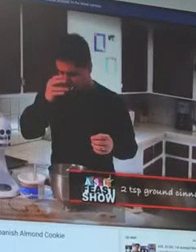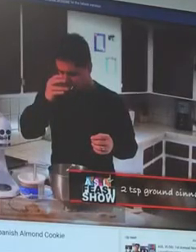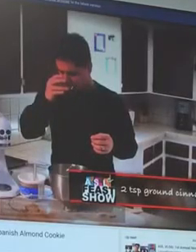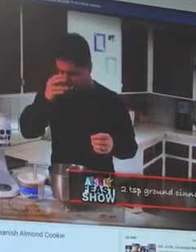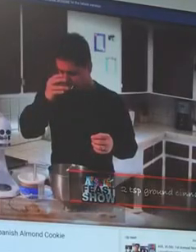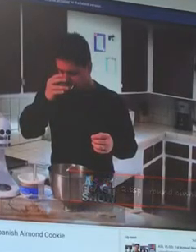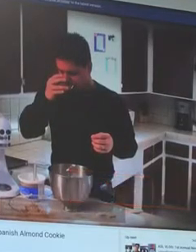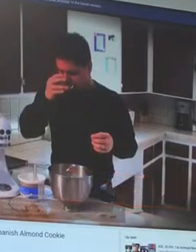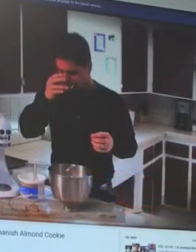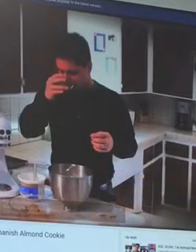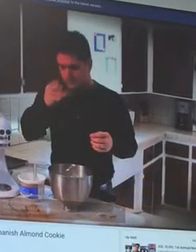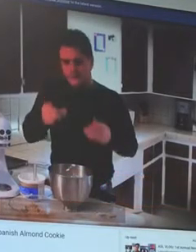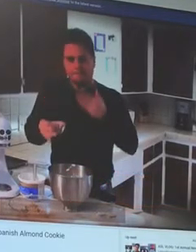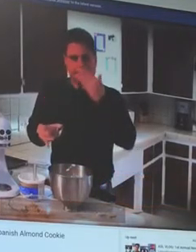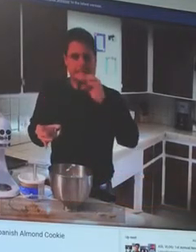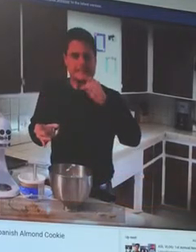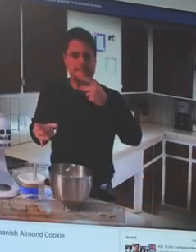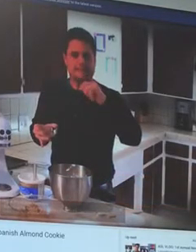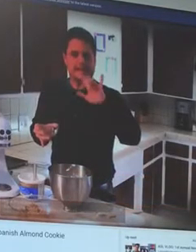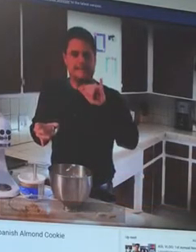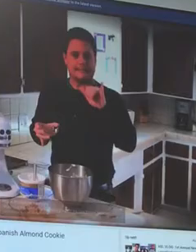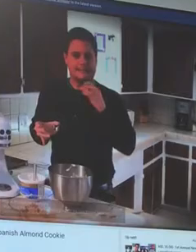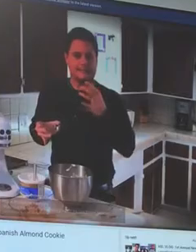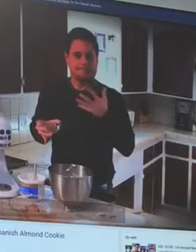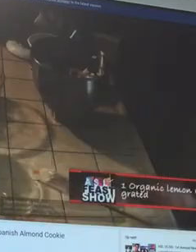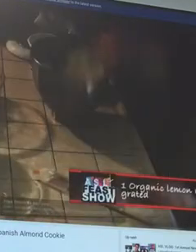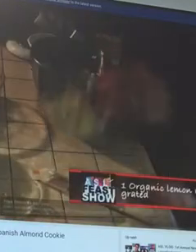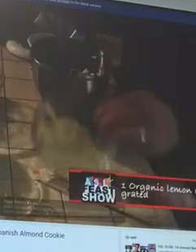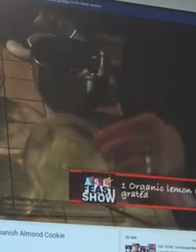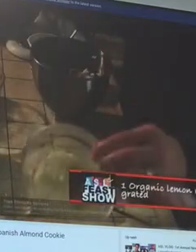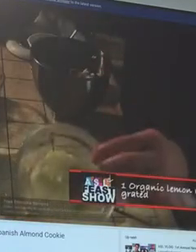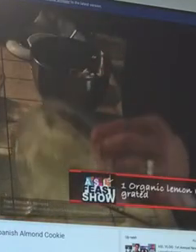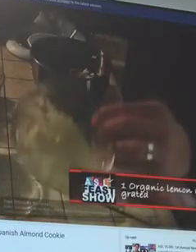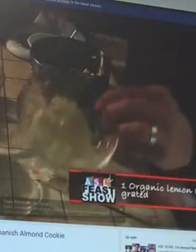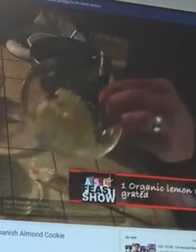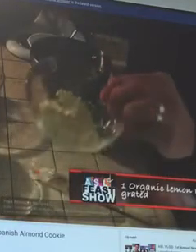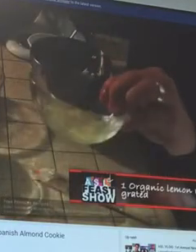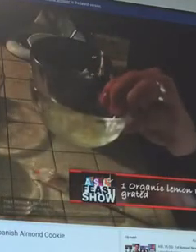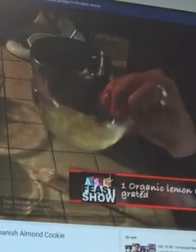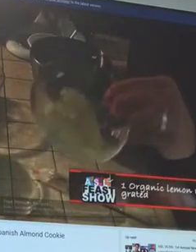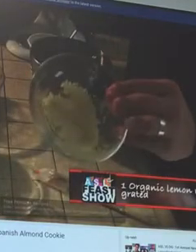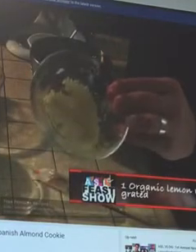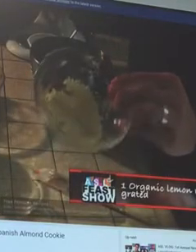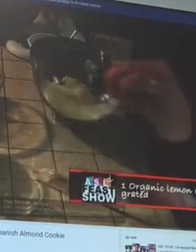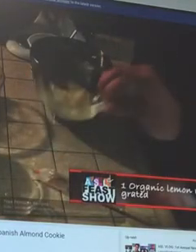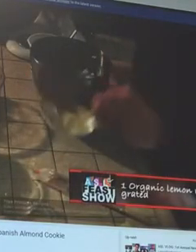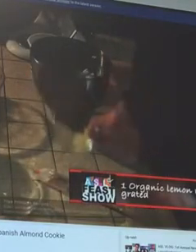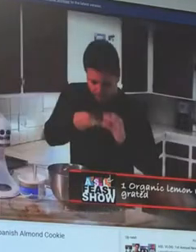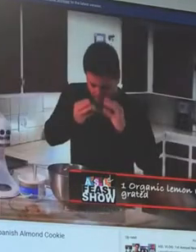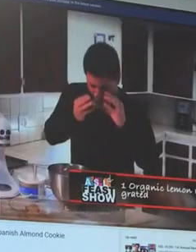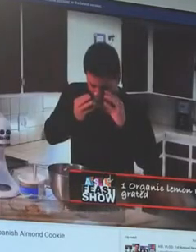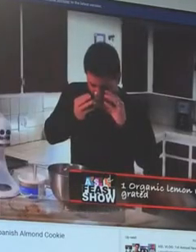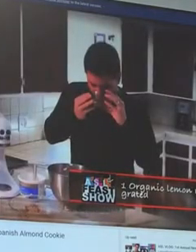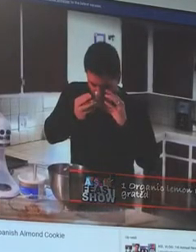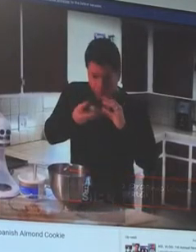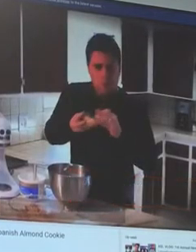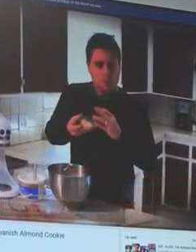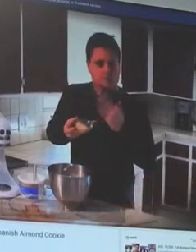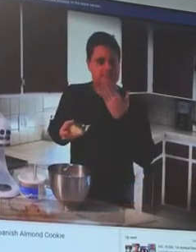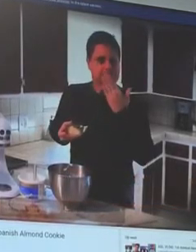flavors to other foods that you cook. Now, cinnamon smells very spicy. And here we have an organic lemon